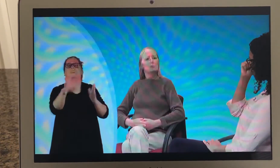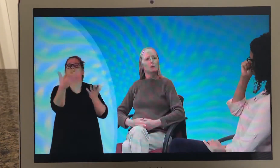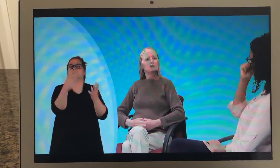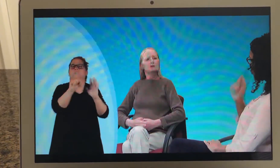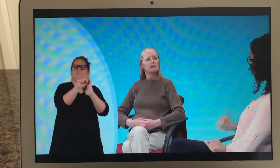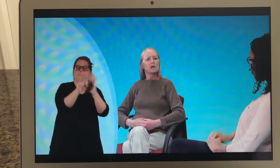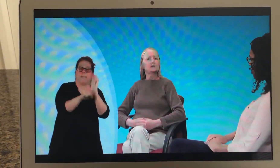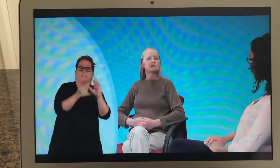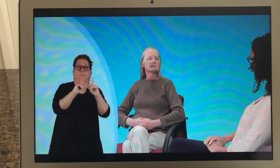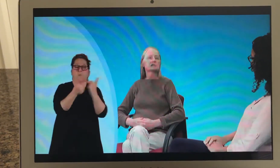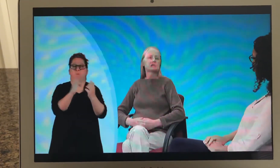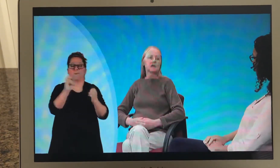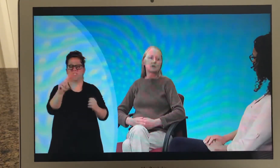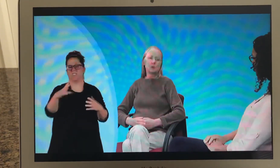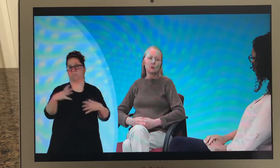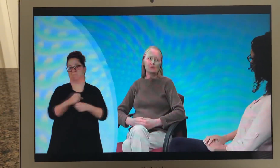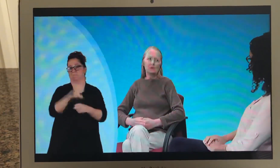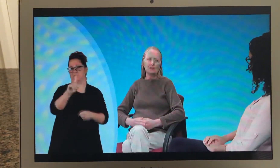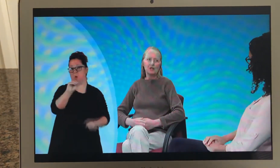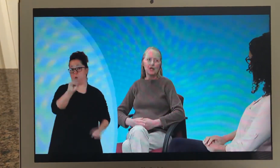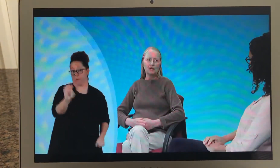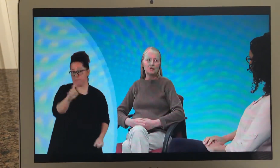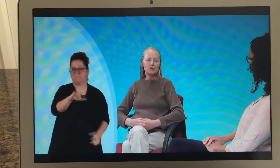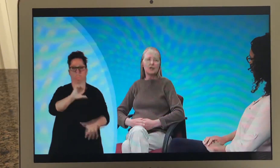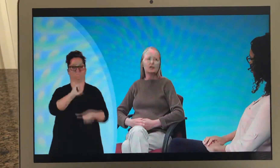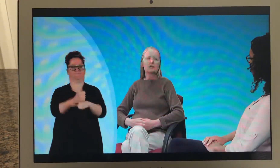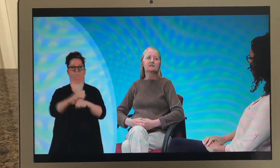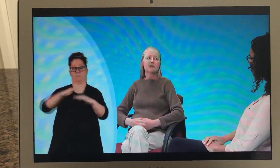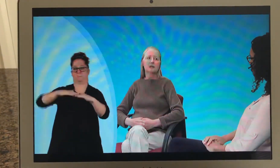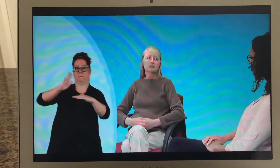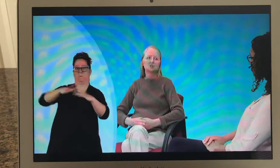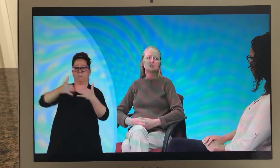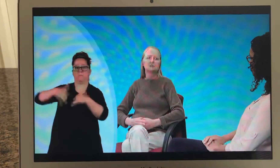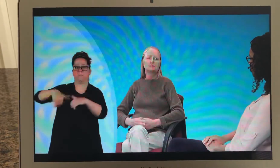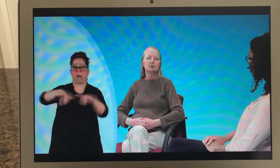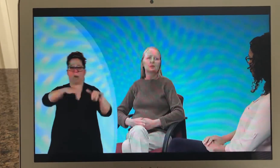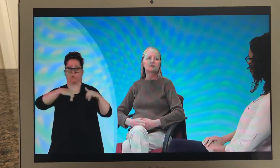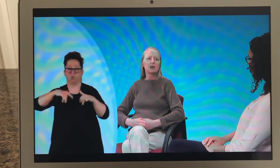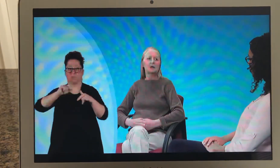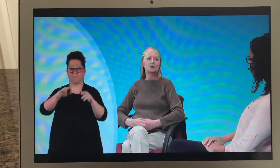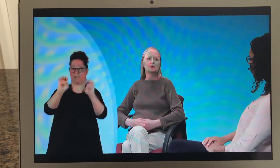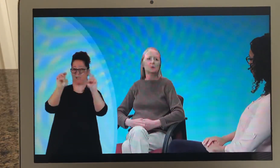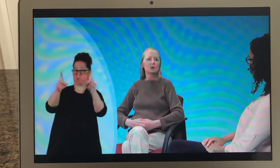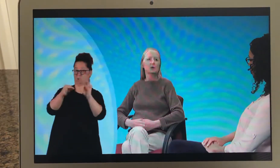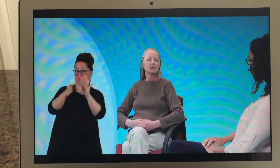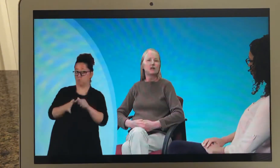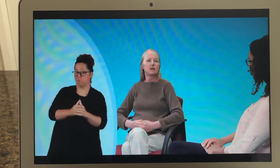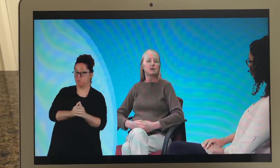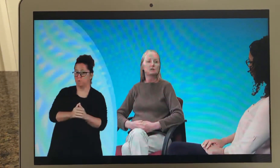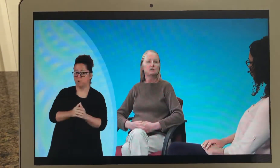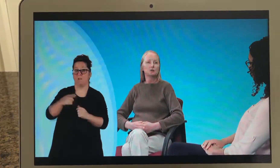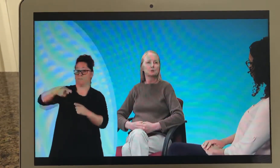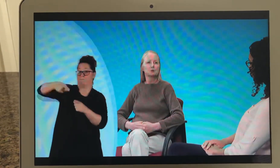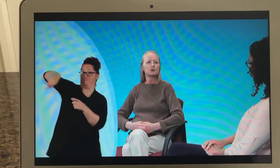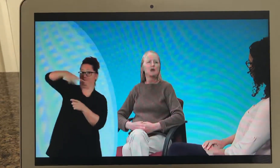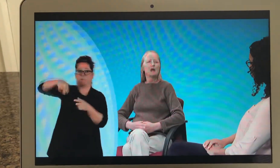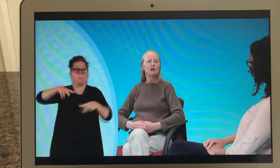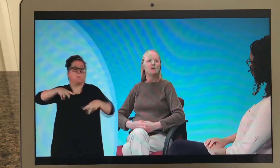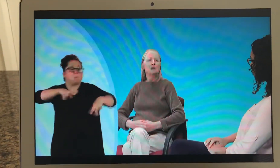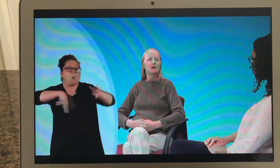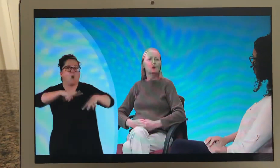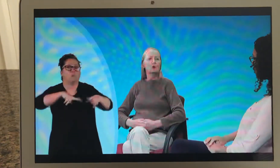most states, the state development they have an education